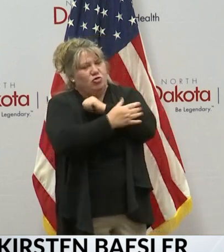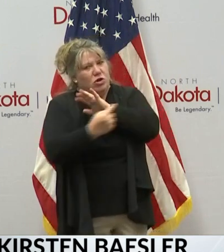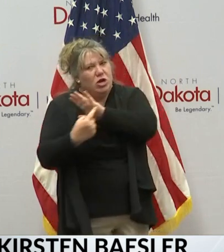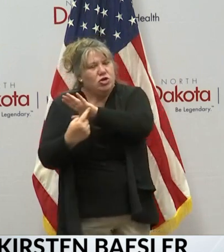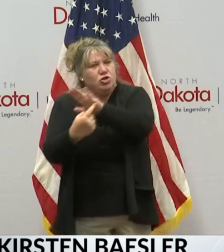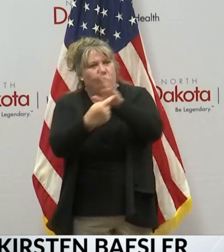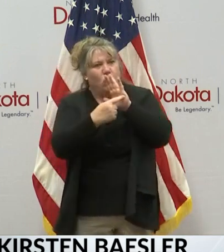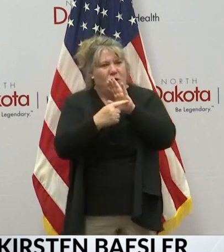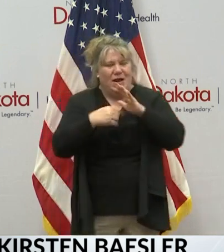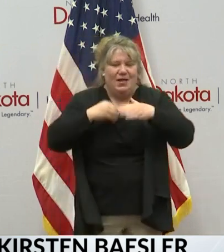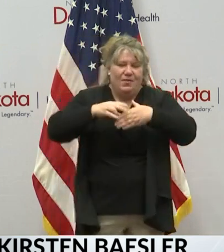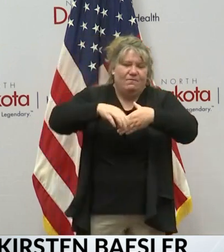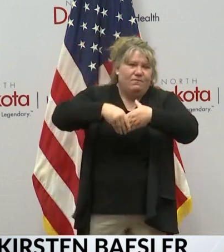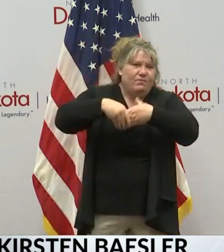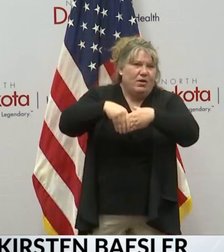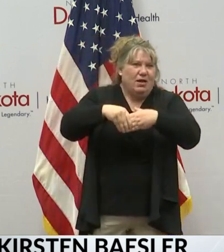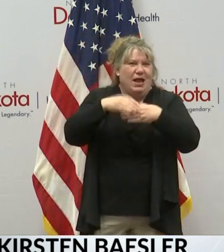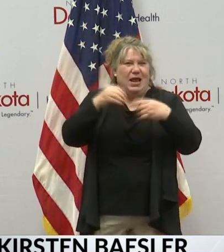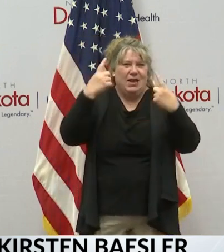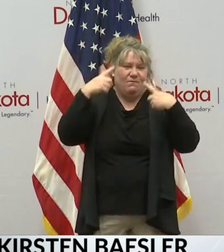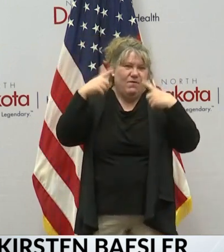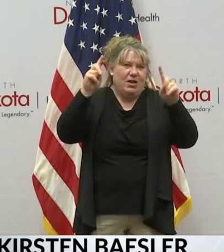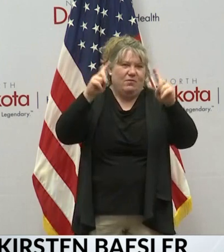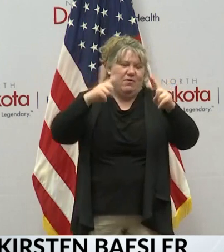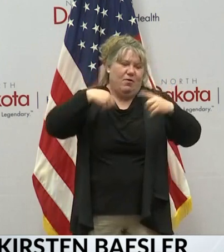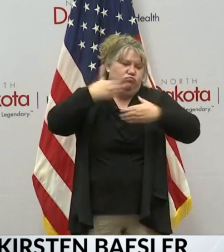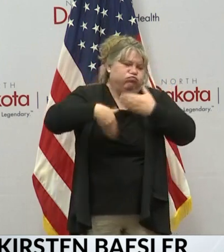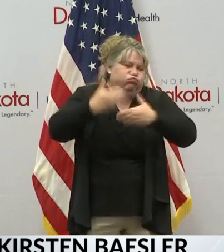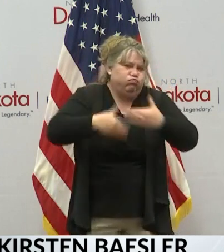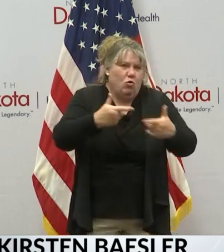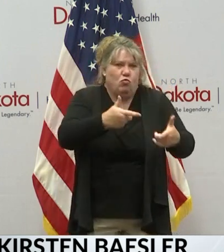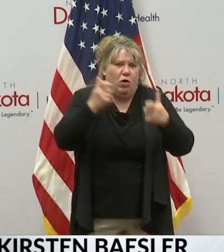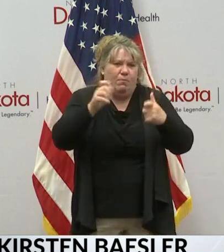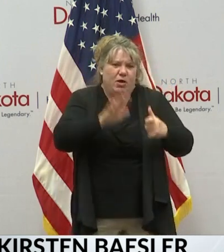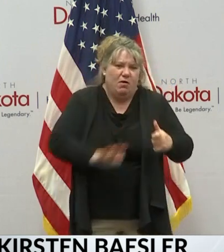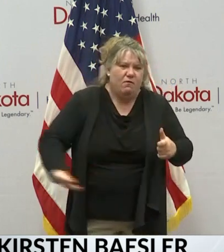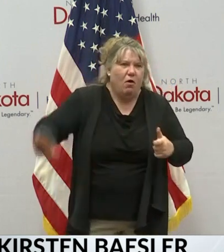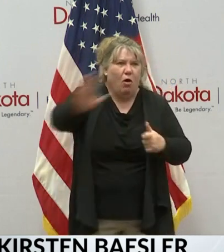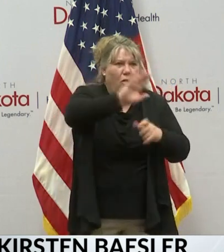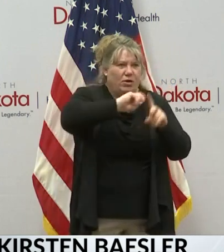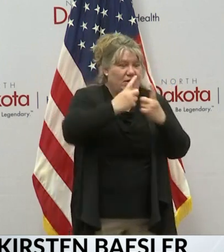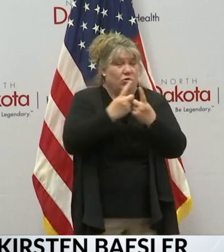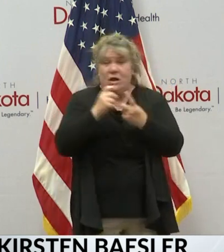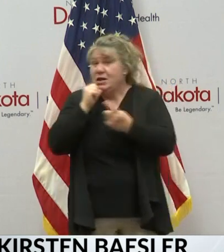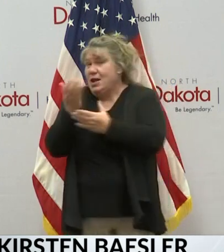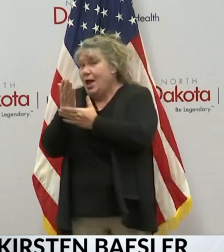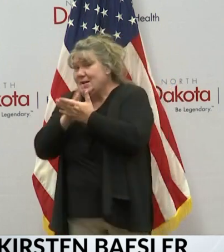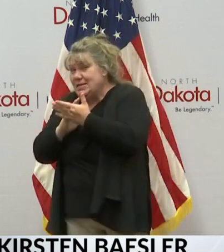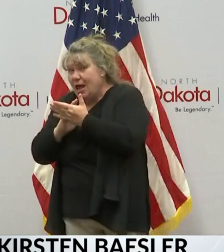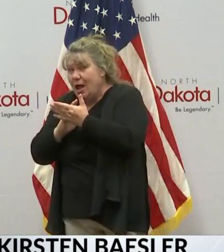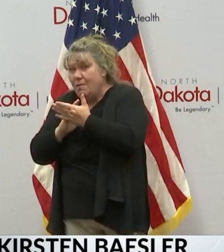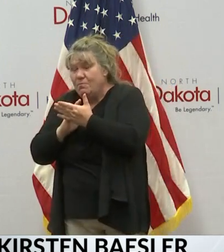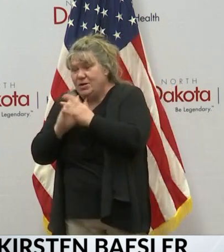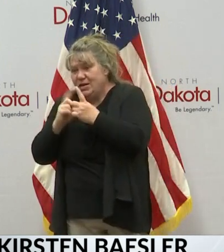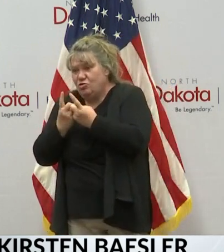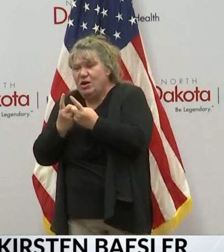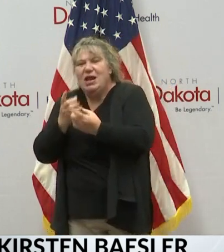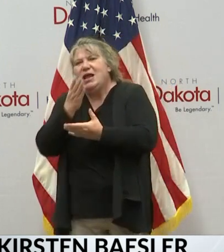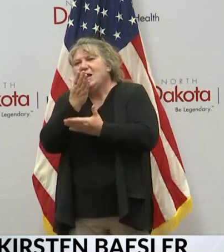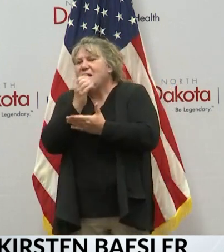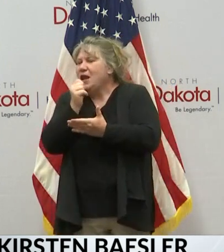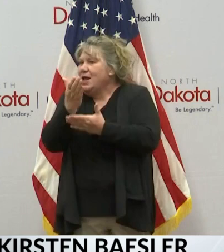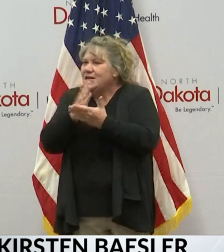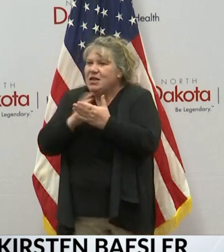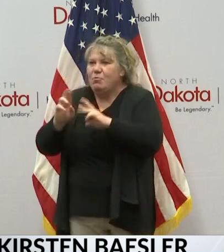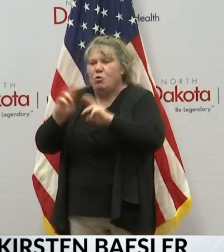the agility and the effectiveness in moving rapidly across all of our districts, not just some of our districts, not just some that were poised,